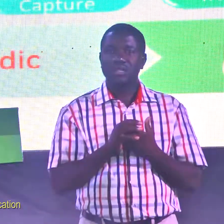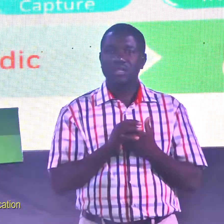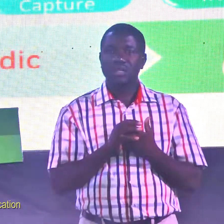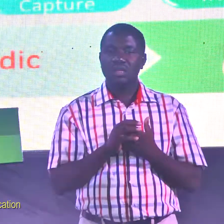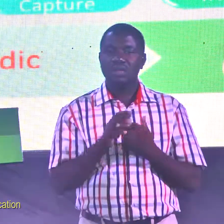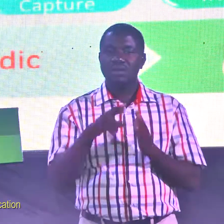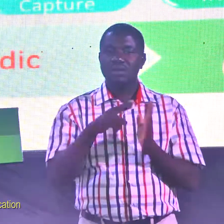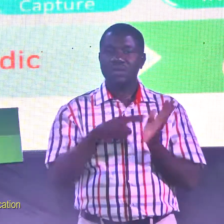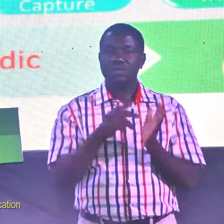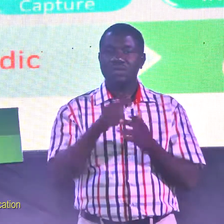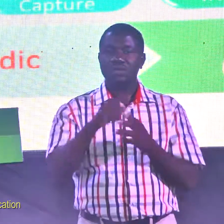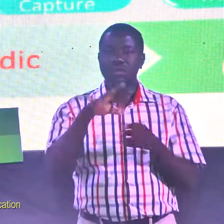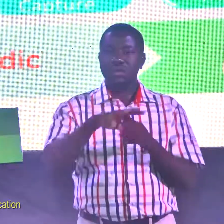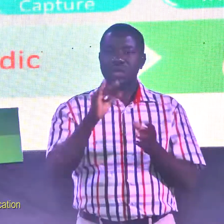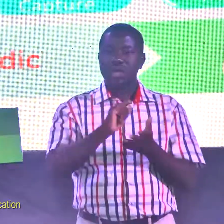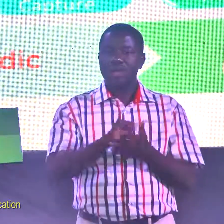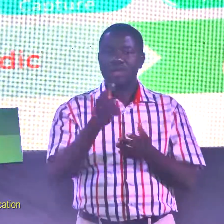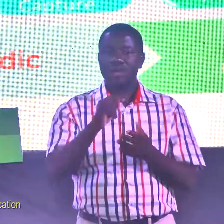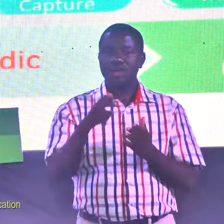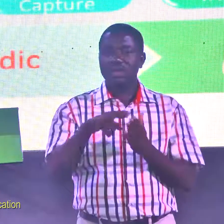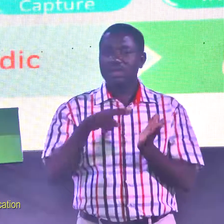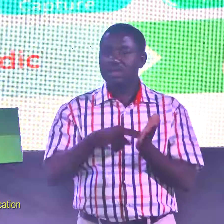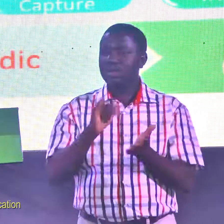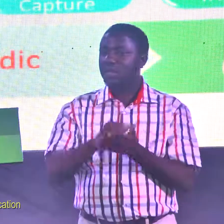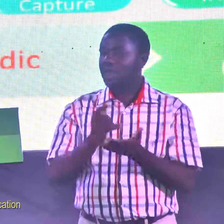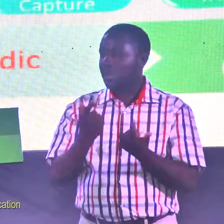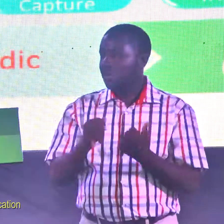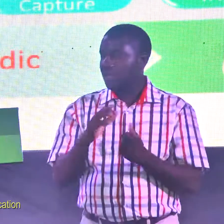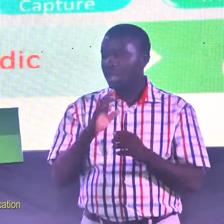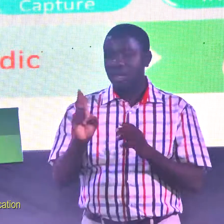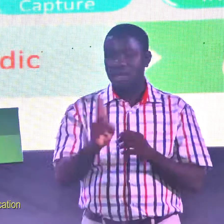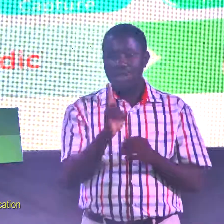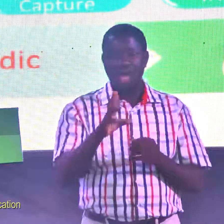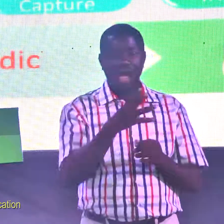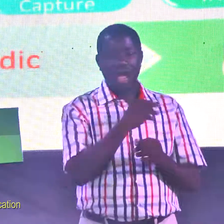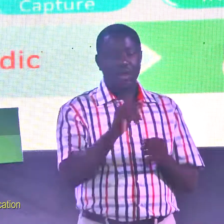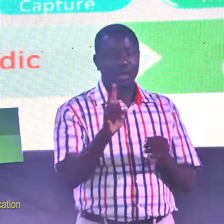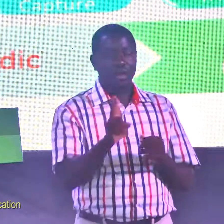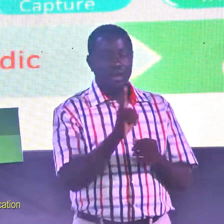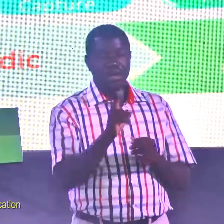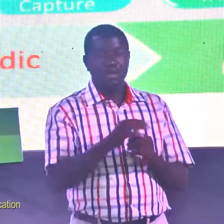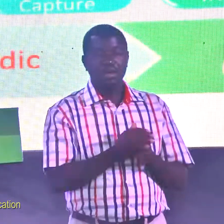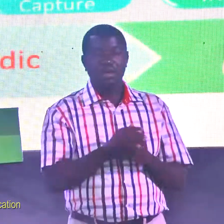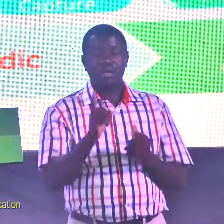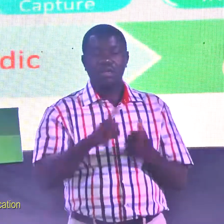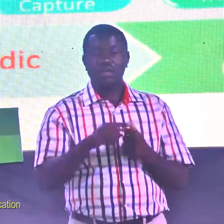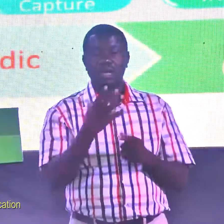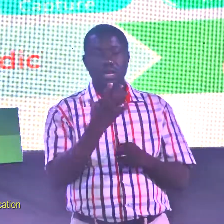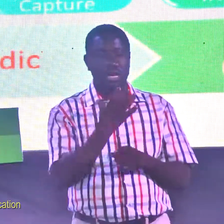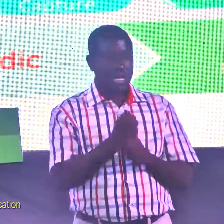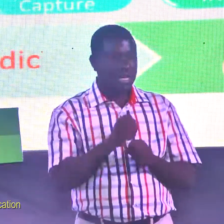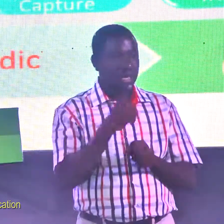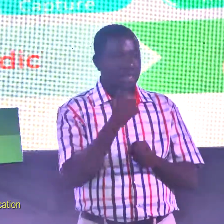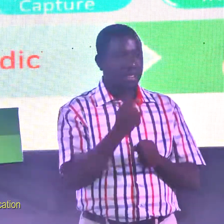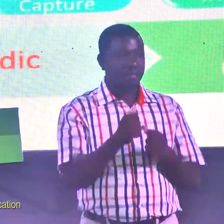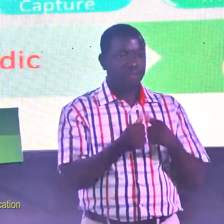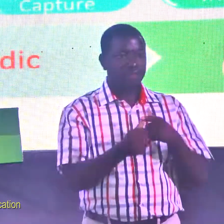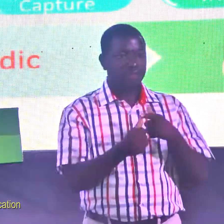voter, and for that reason, a Polaroid camera was used. Also used an ink pad to capture fingerprints of